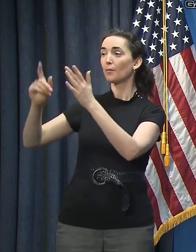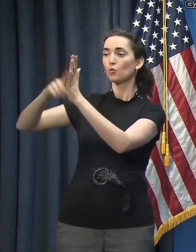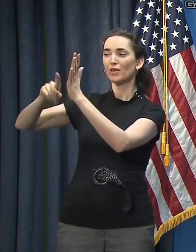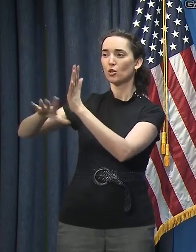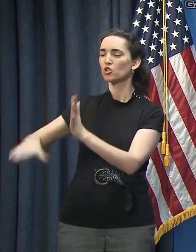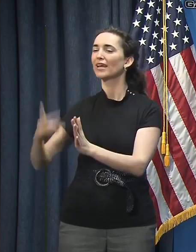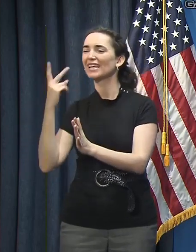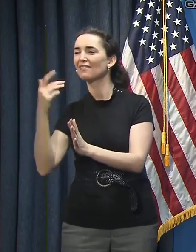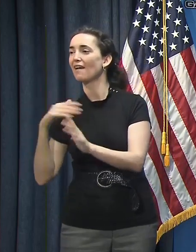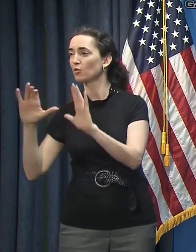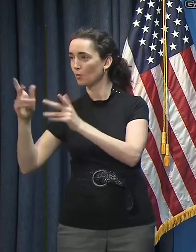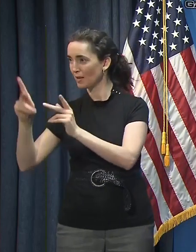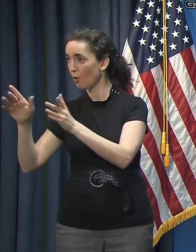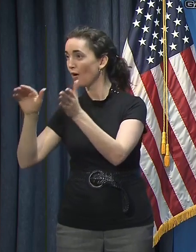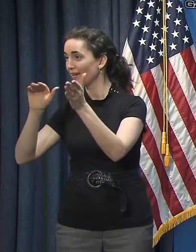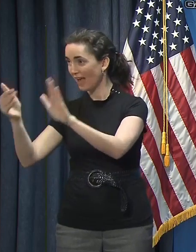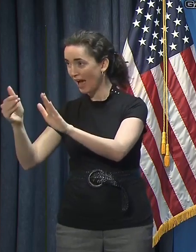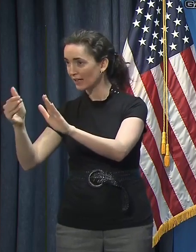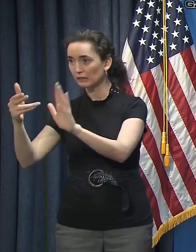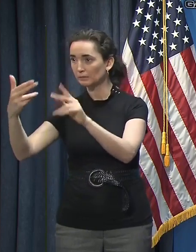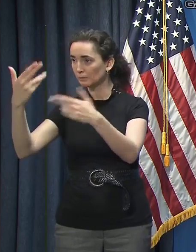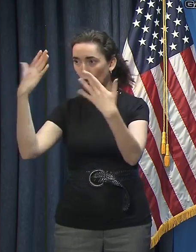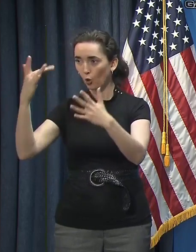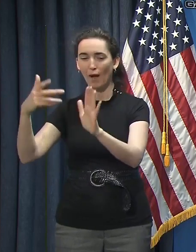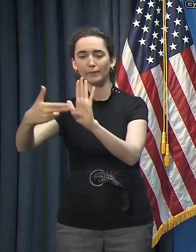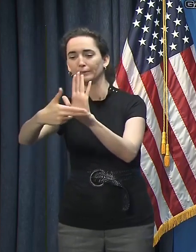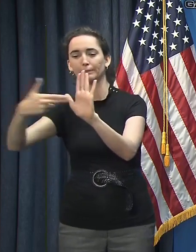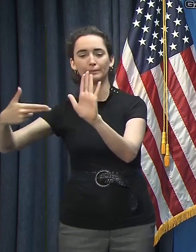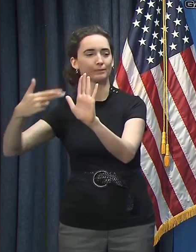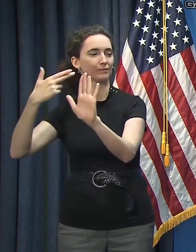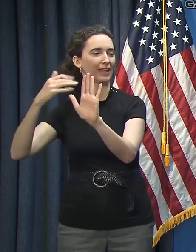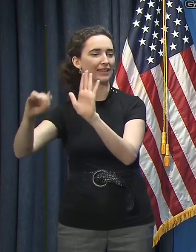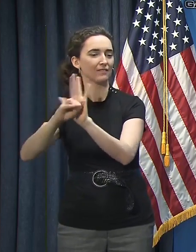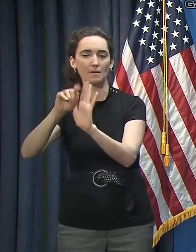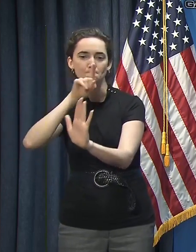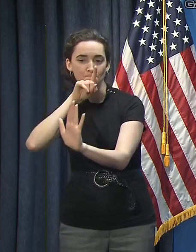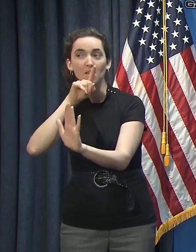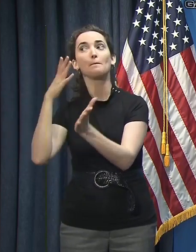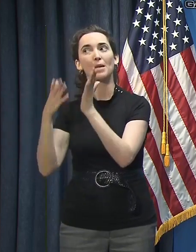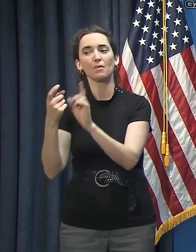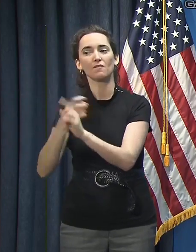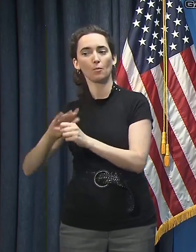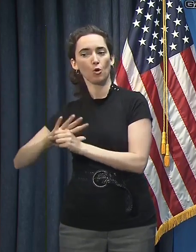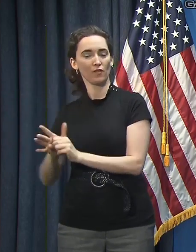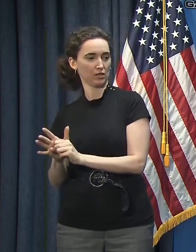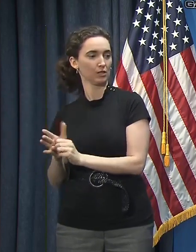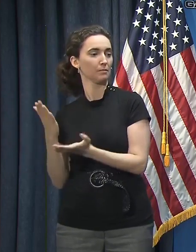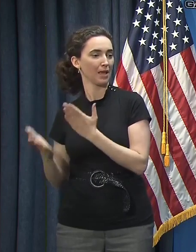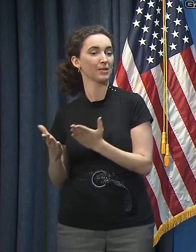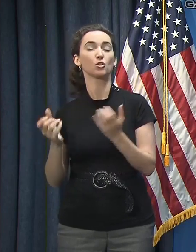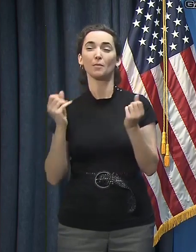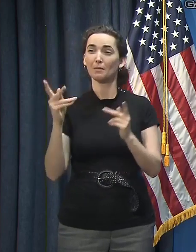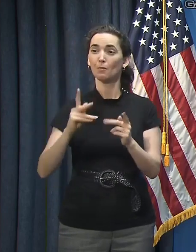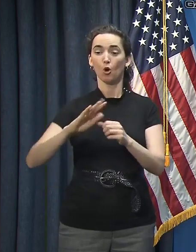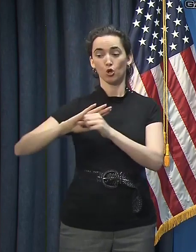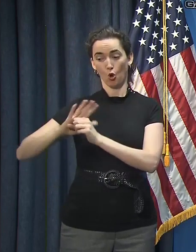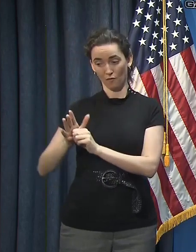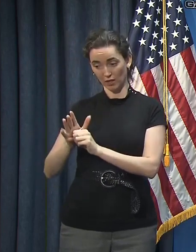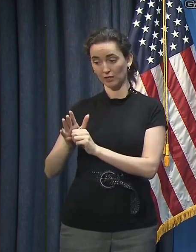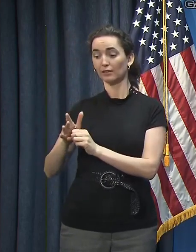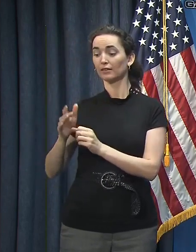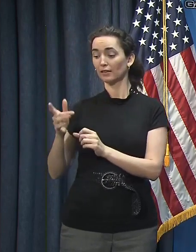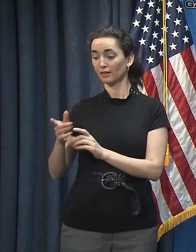dying unclassified, those could be COVID deaths, and thus there's a large number of COVID deaths that we're not characterizing. Again,